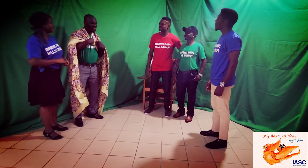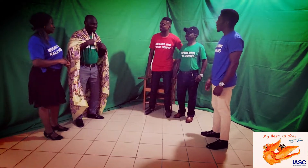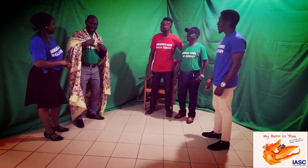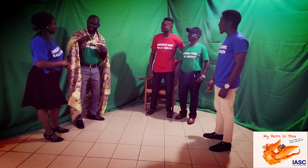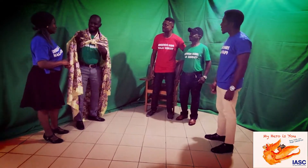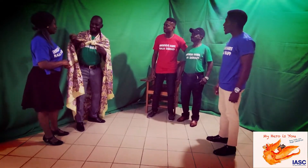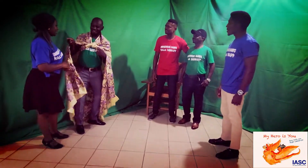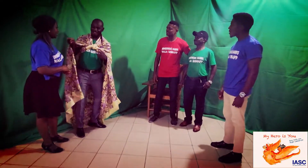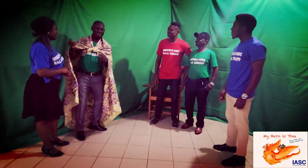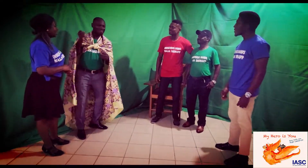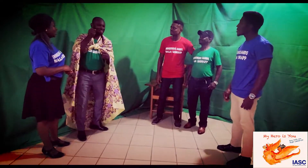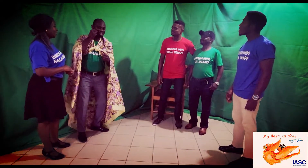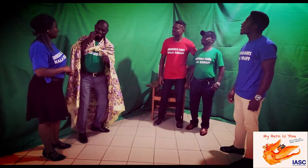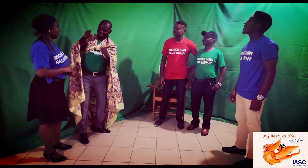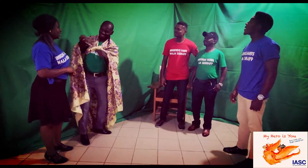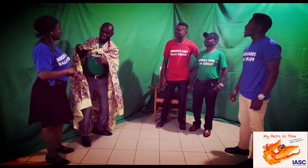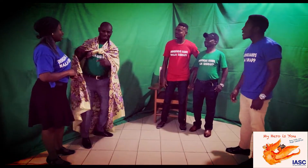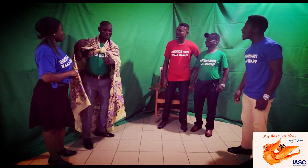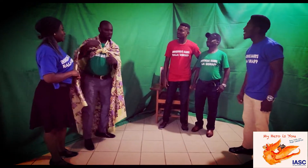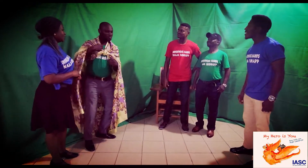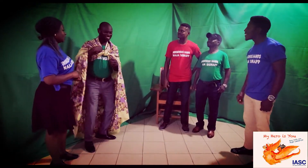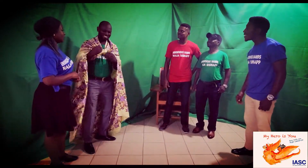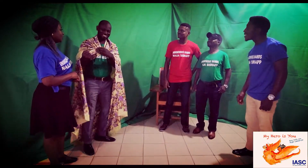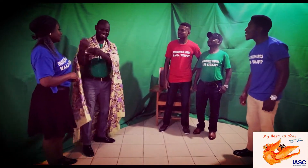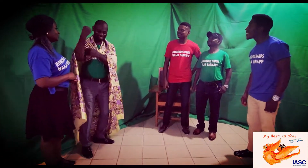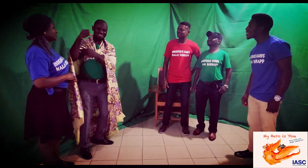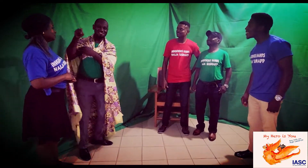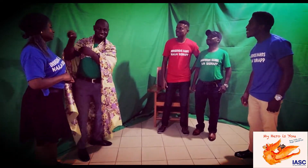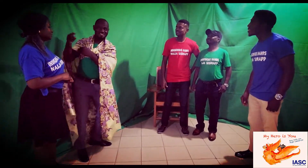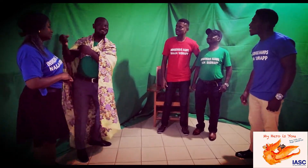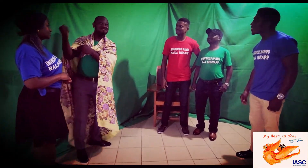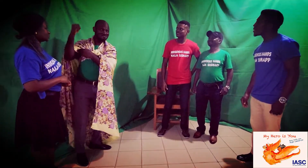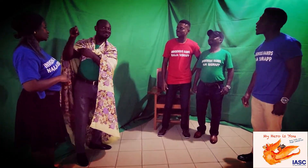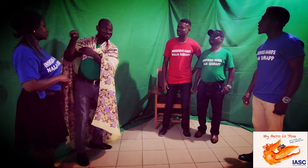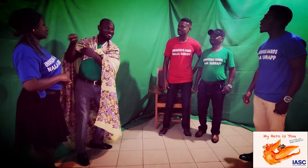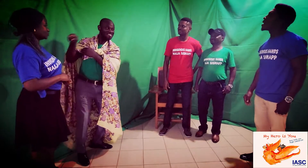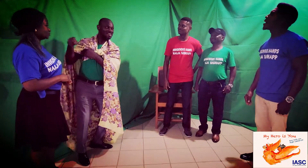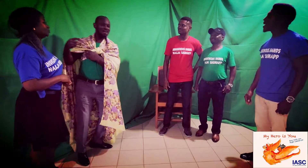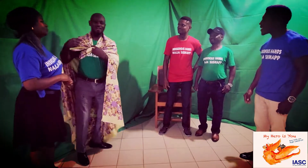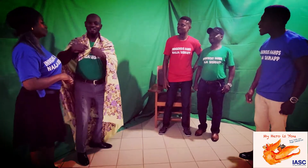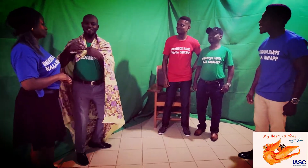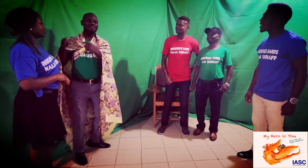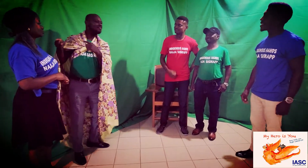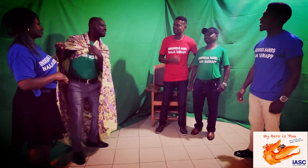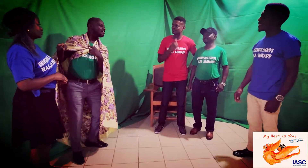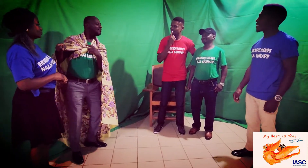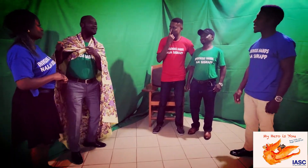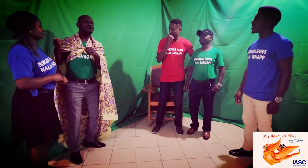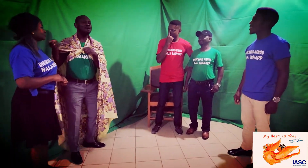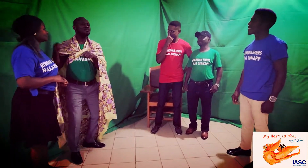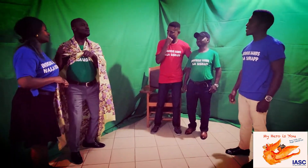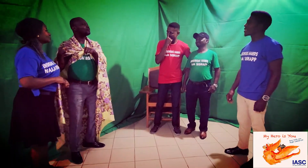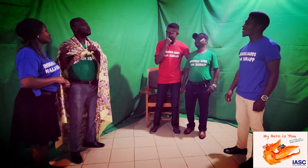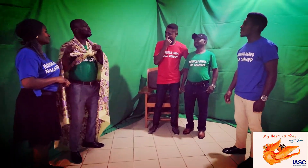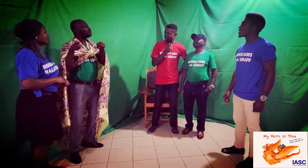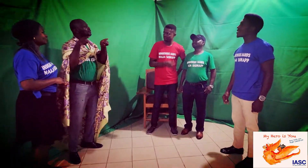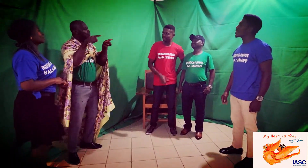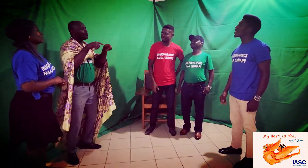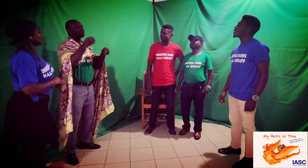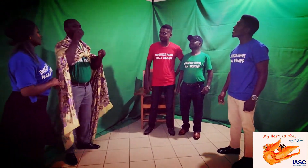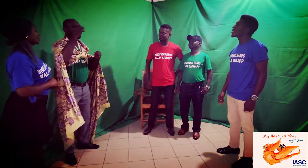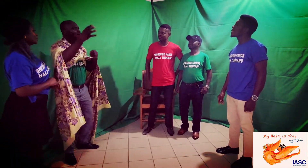know that children can keep their neighbors, friends, parents, and grandparents safe from